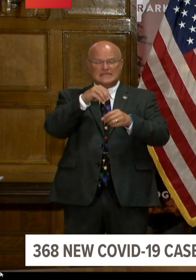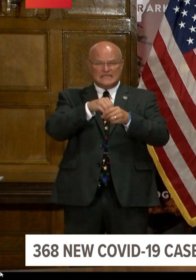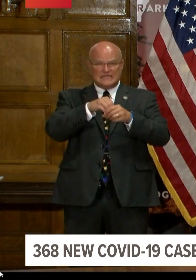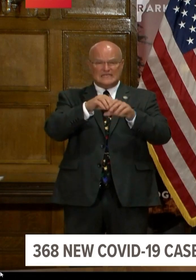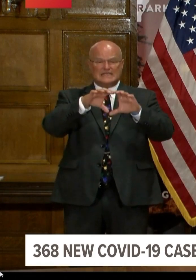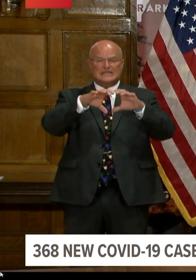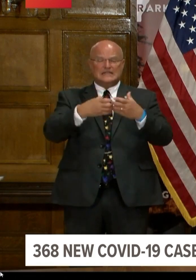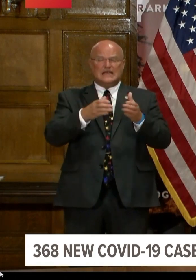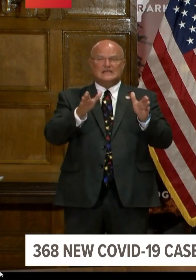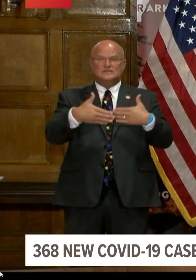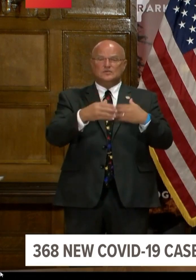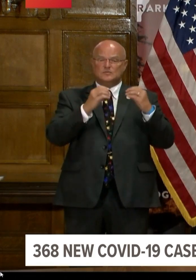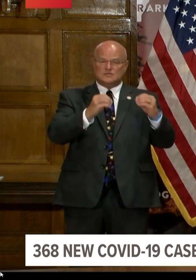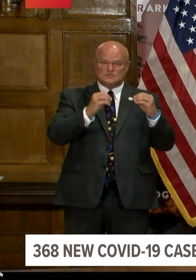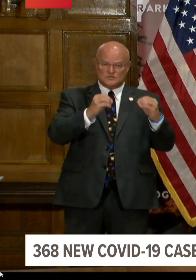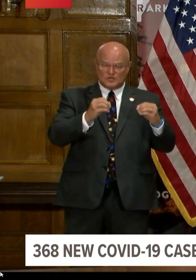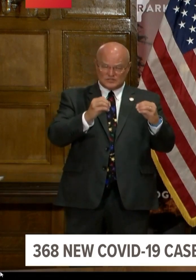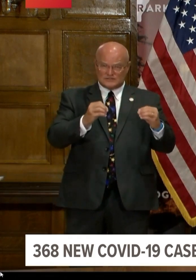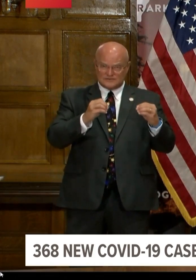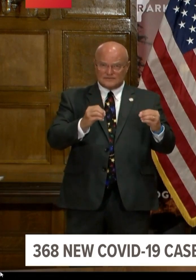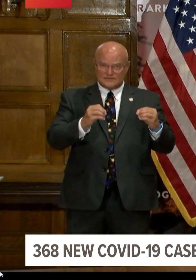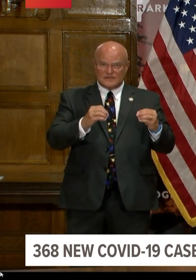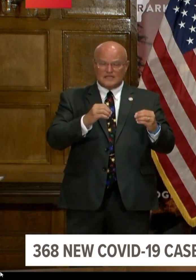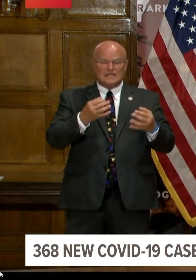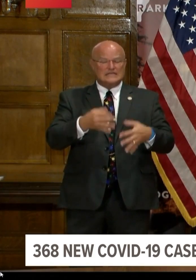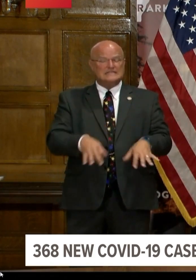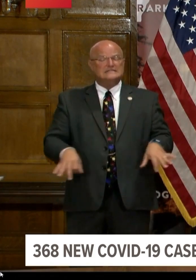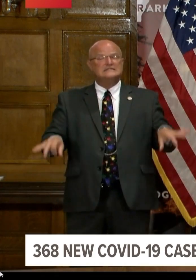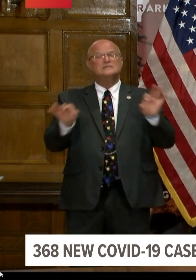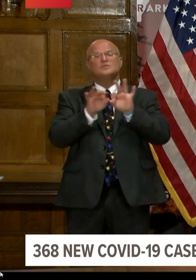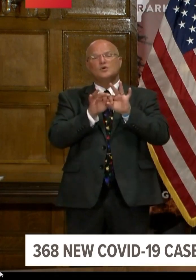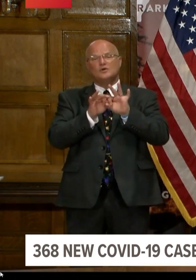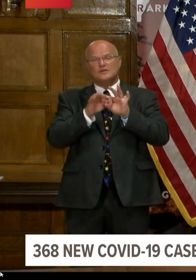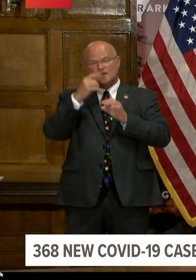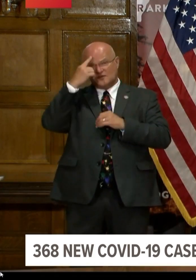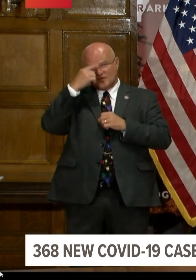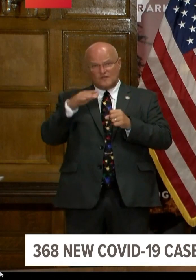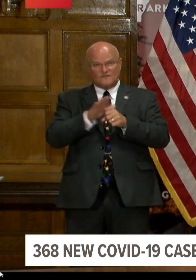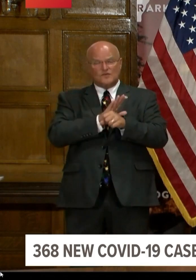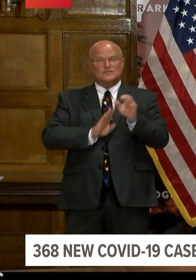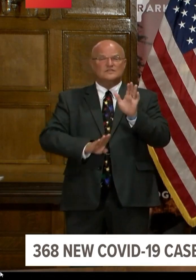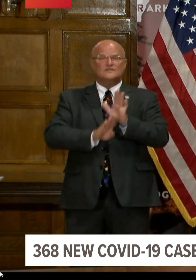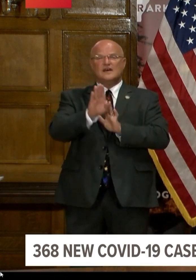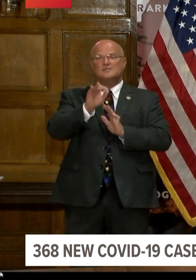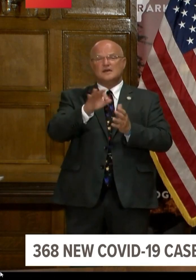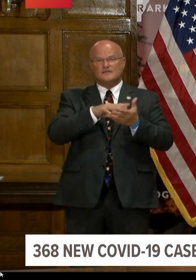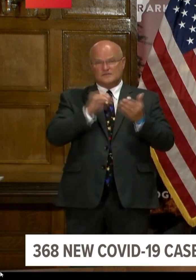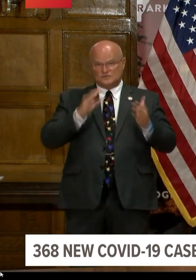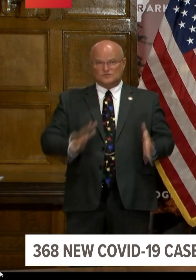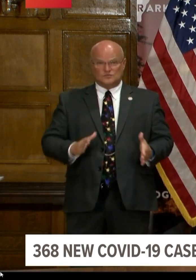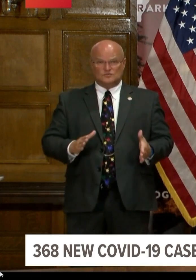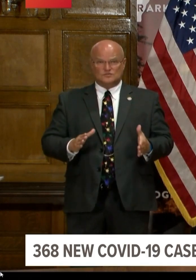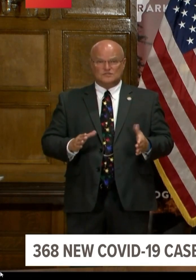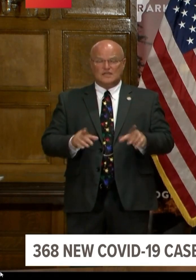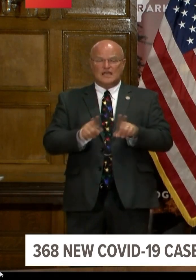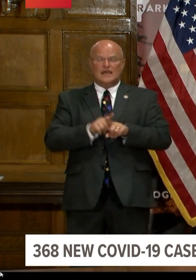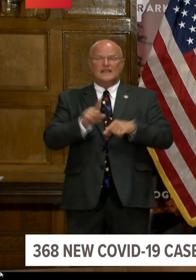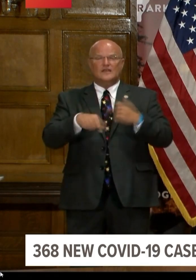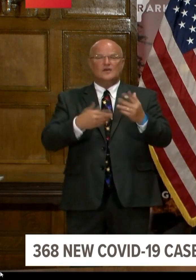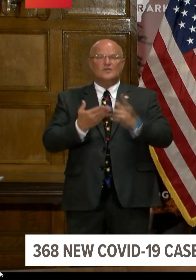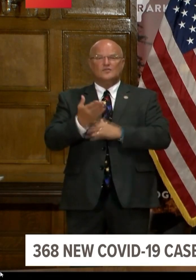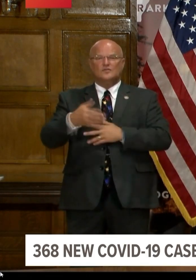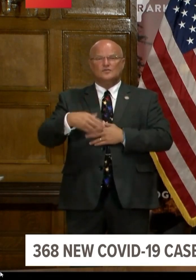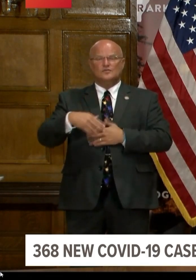in-course instruction, on-campus instruction that's so important to the full development of our students as they go through higher